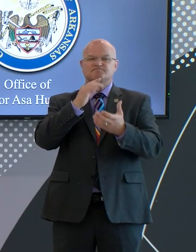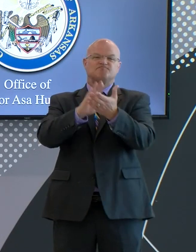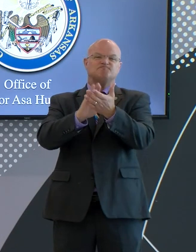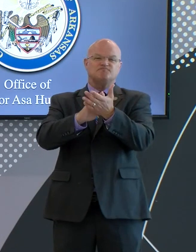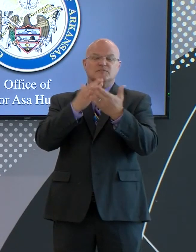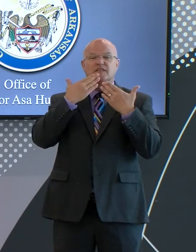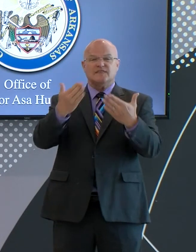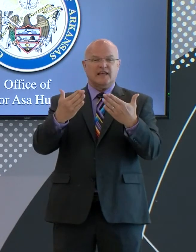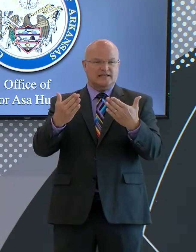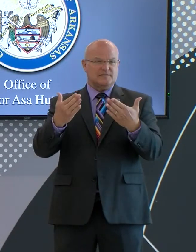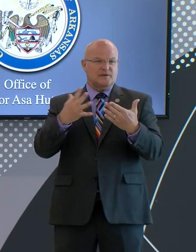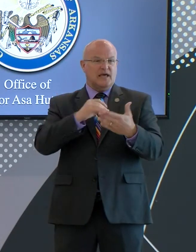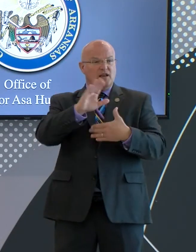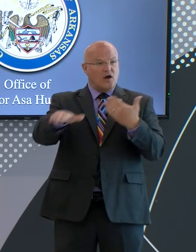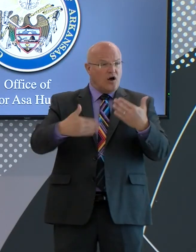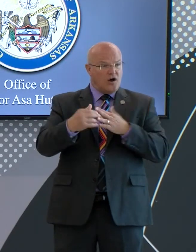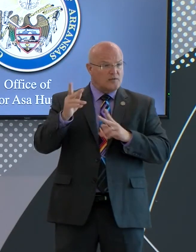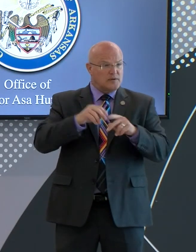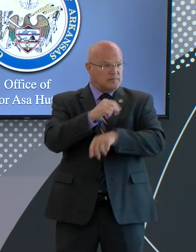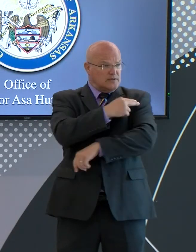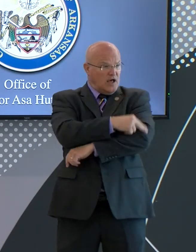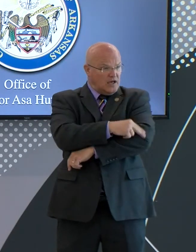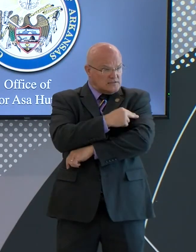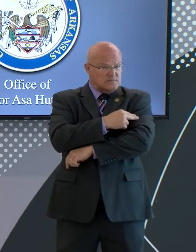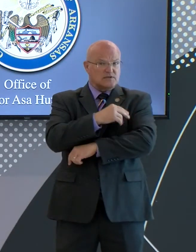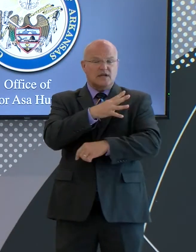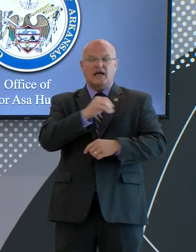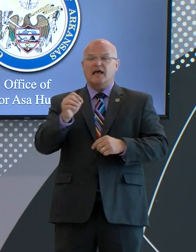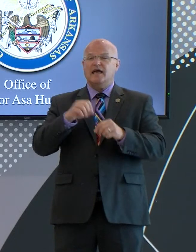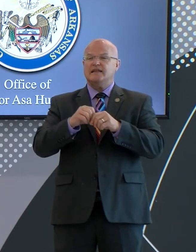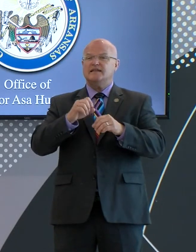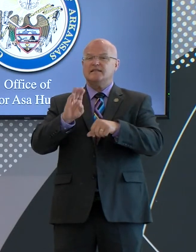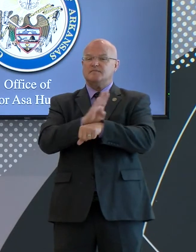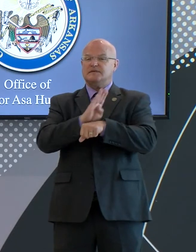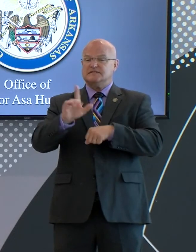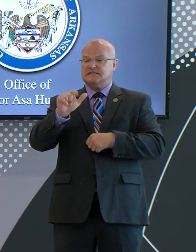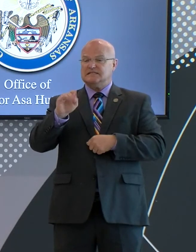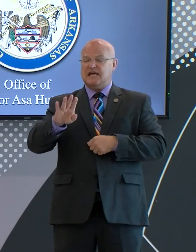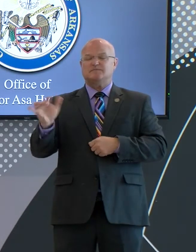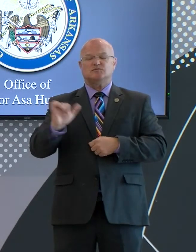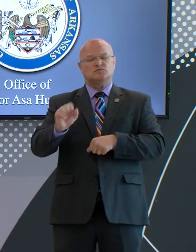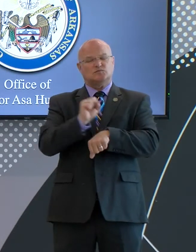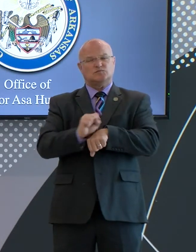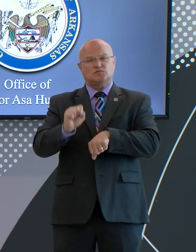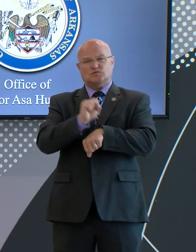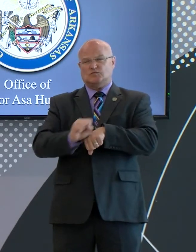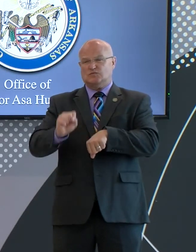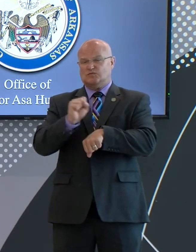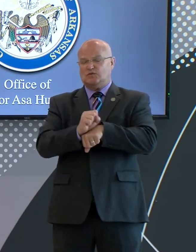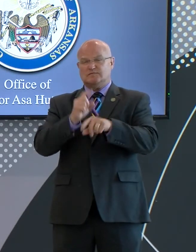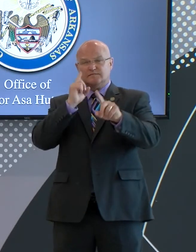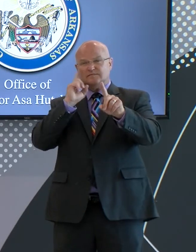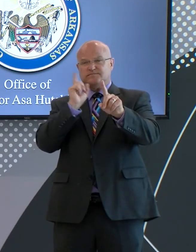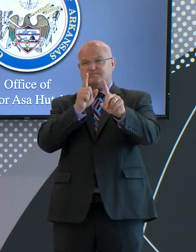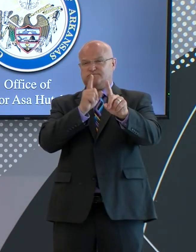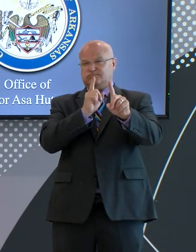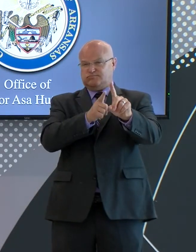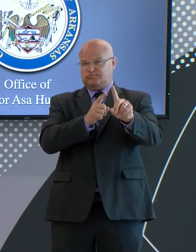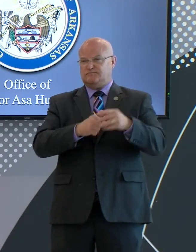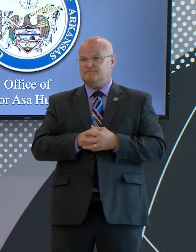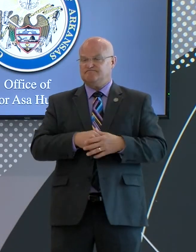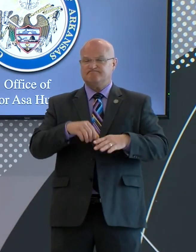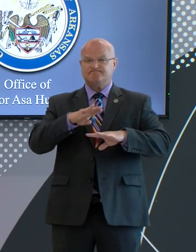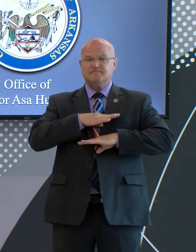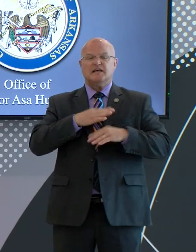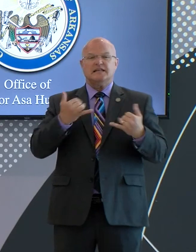my thanks to them and to all those in the hospitals and in the commercial labs as well who are working towards achieving those goals.